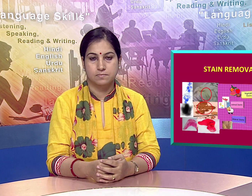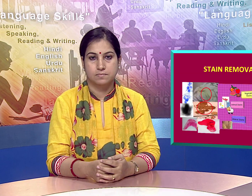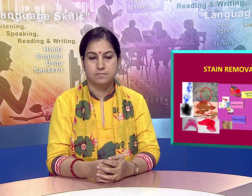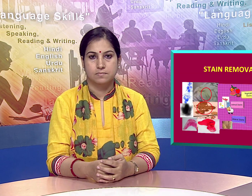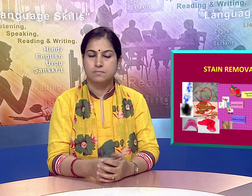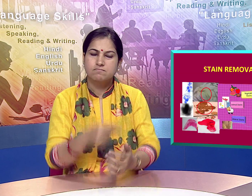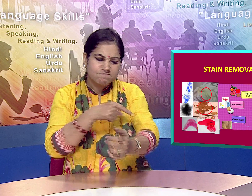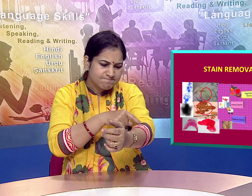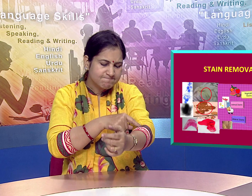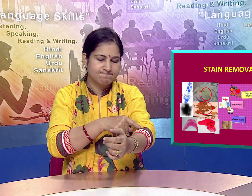Removing fresh stain